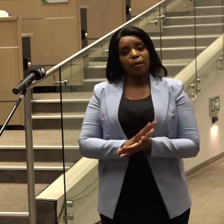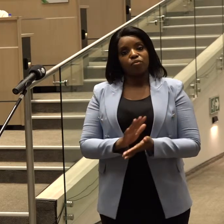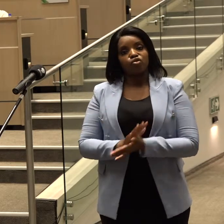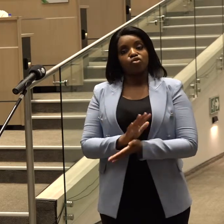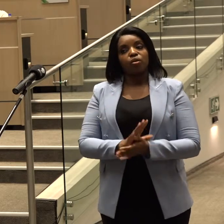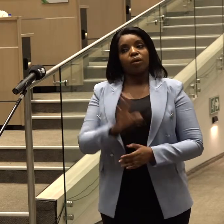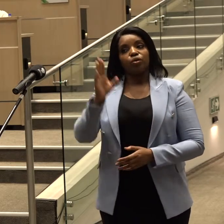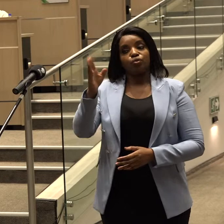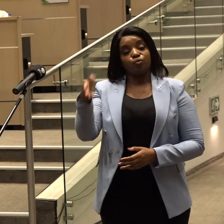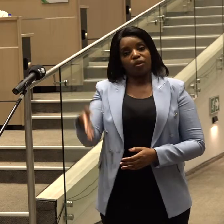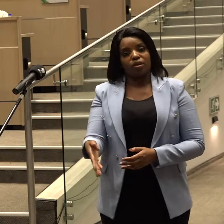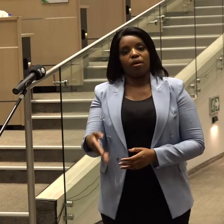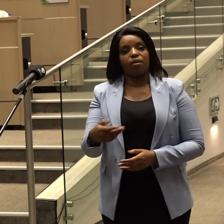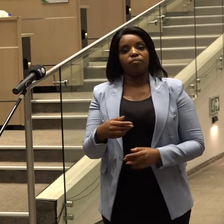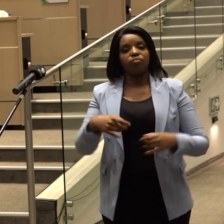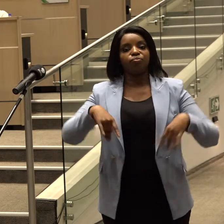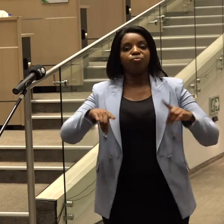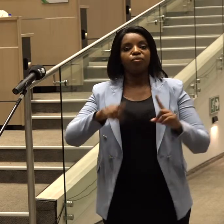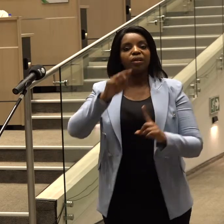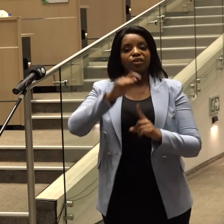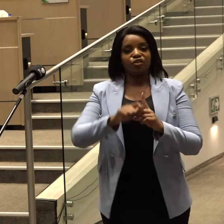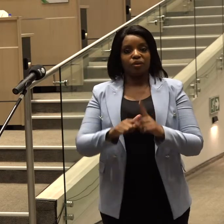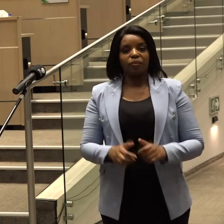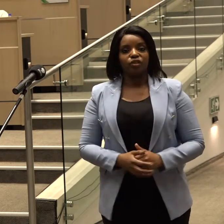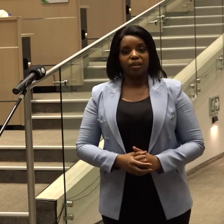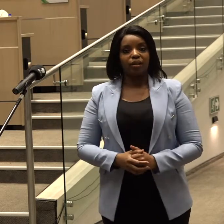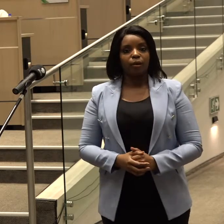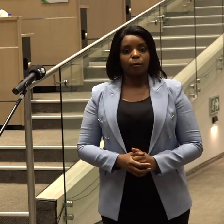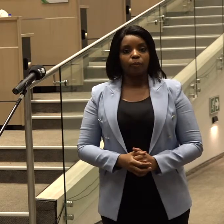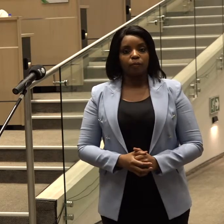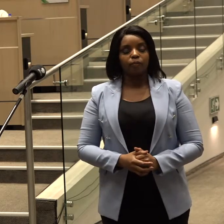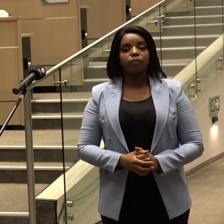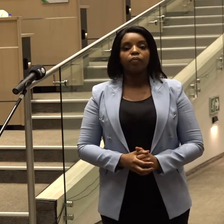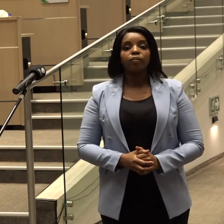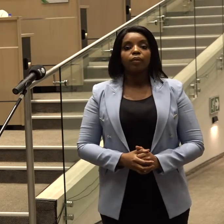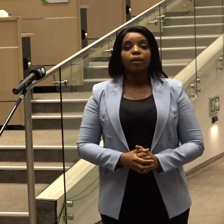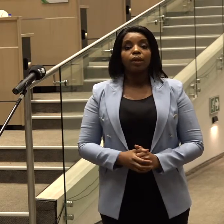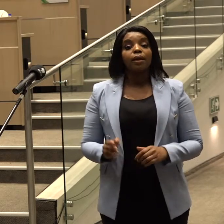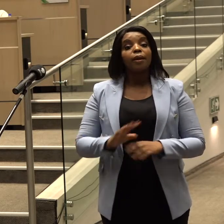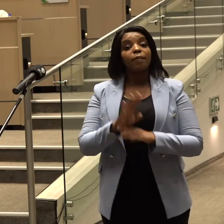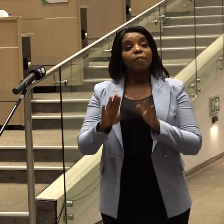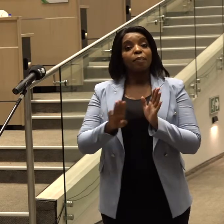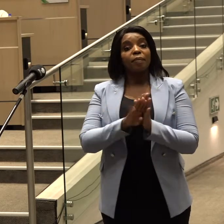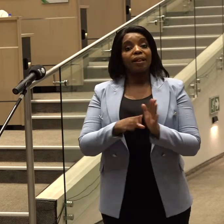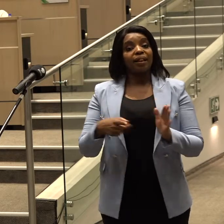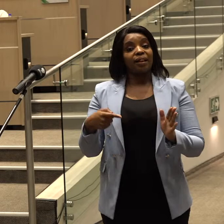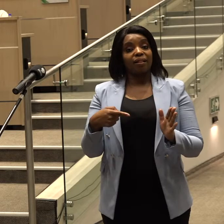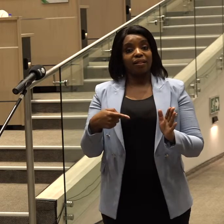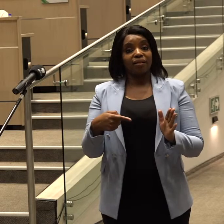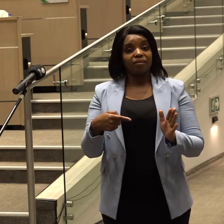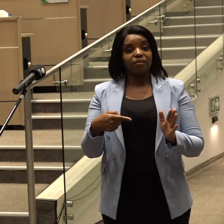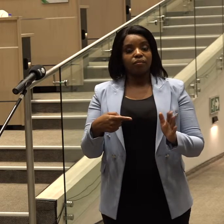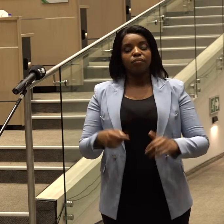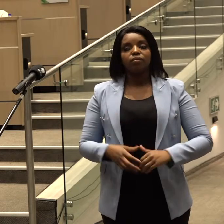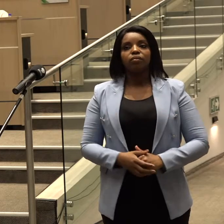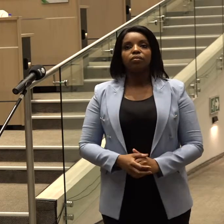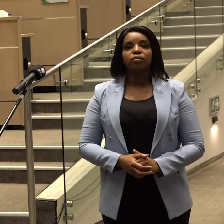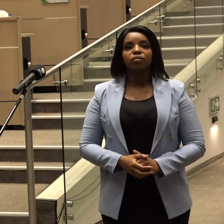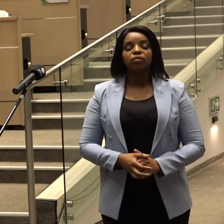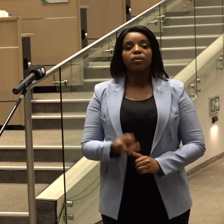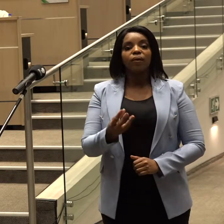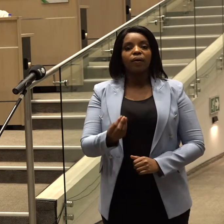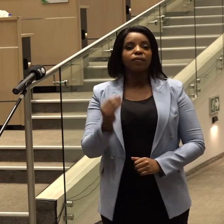presence here chairperson in the bill there's information missing chairperson